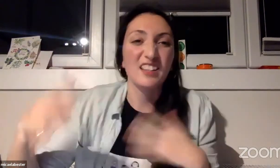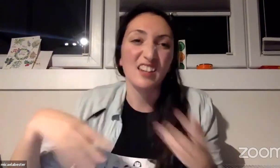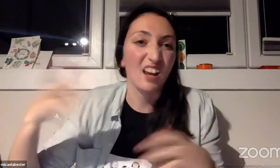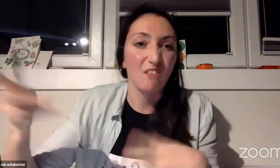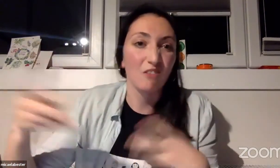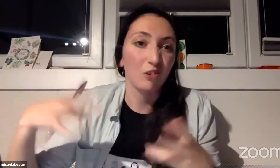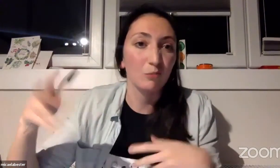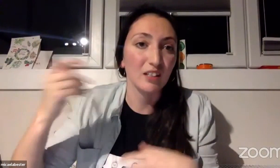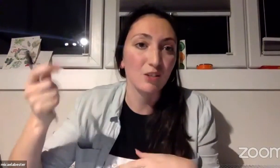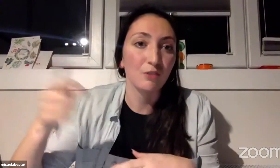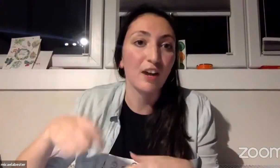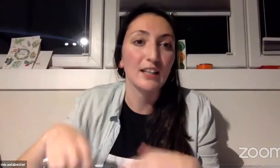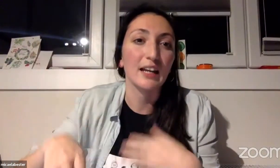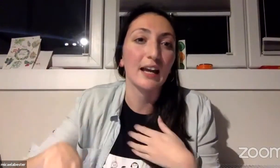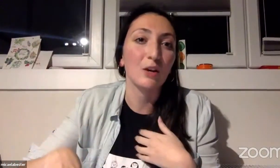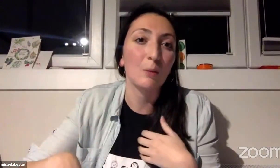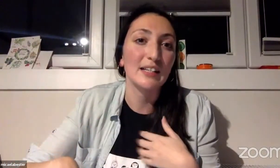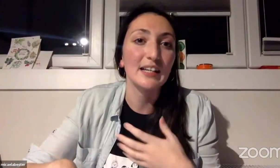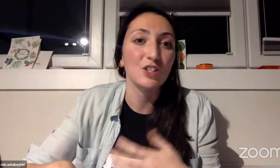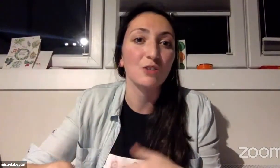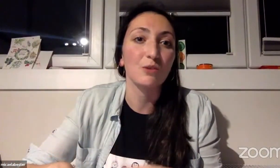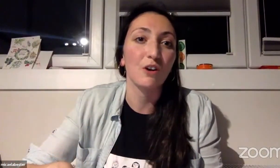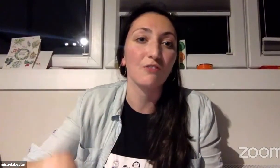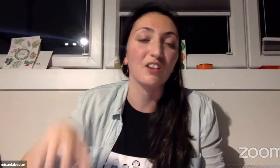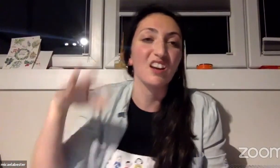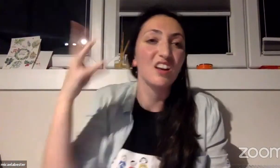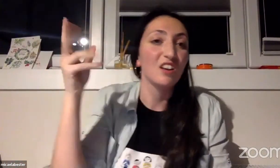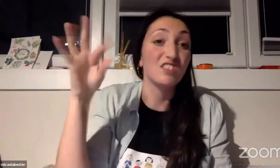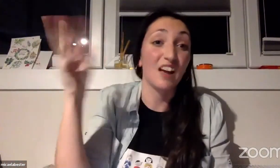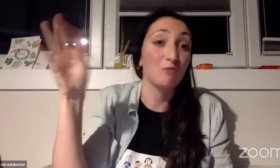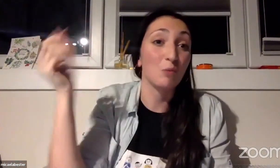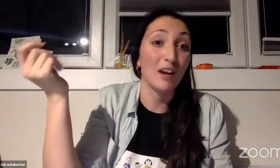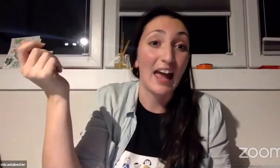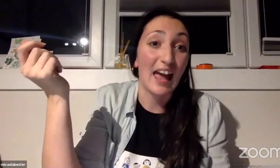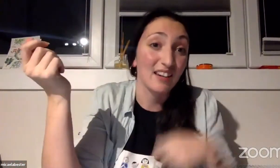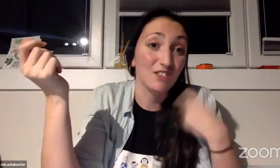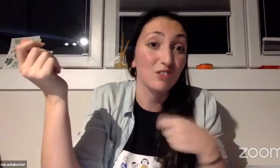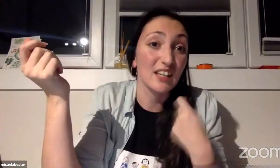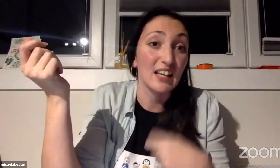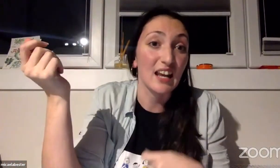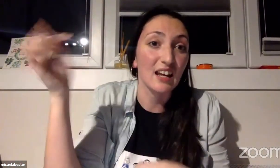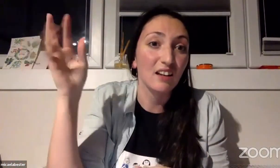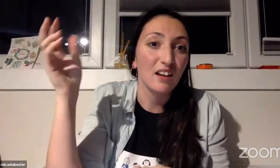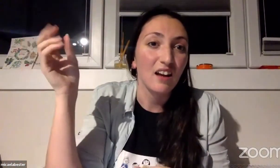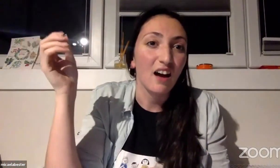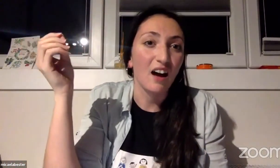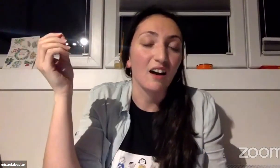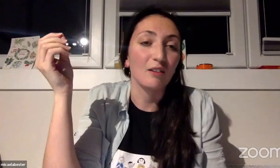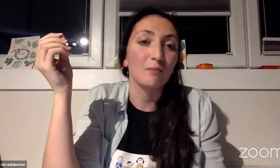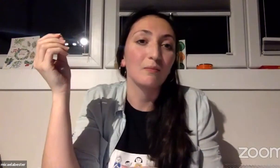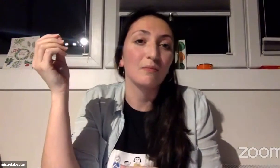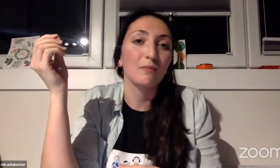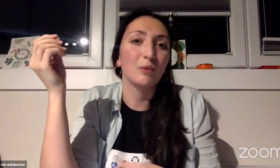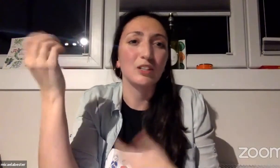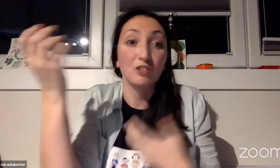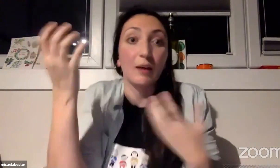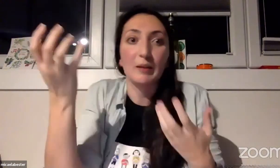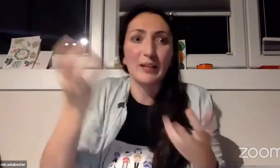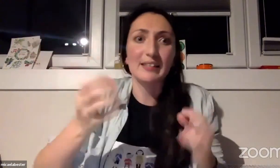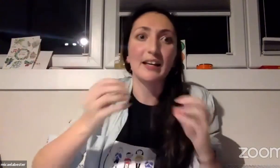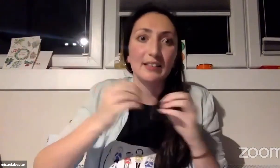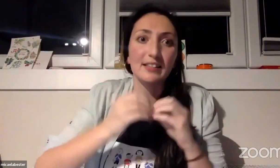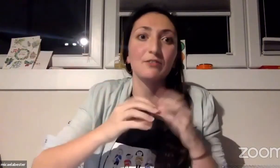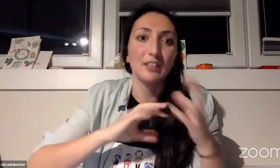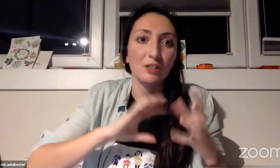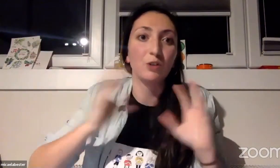just chatting informally to a friend. Like I know my teacher would often sign with one hand if she was eating, which, I